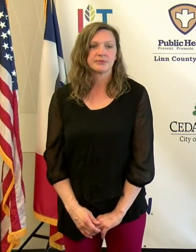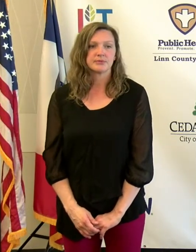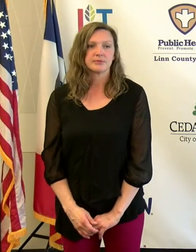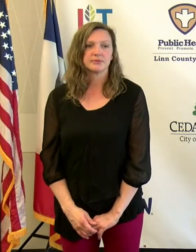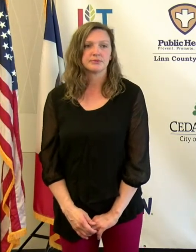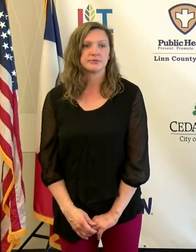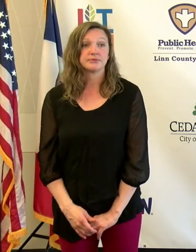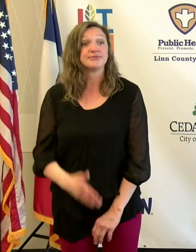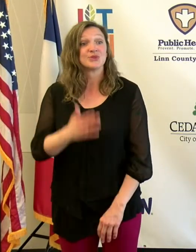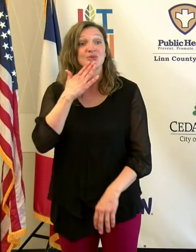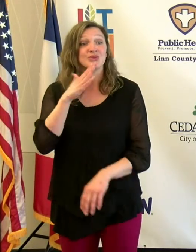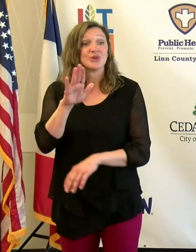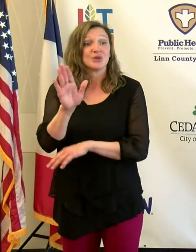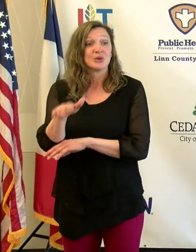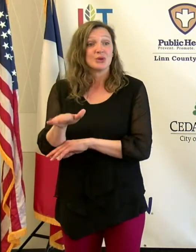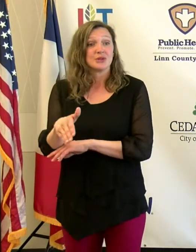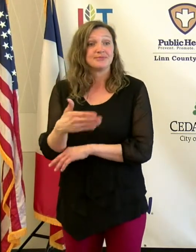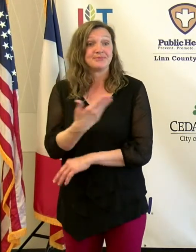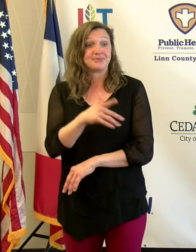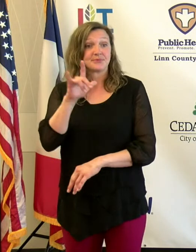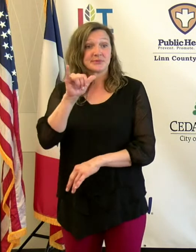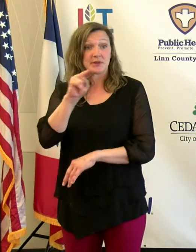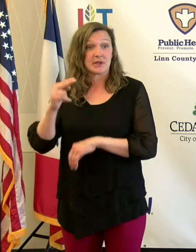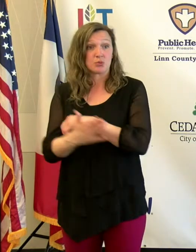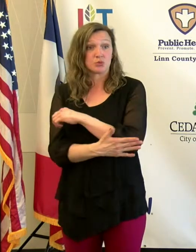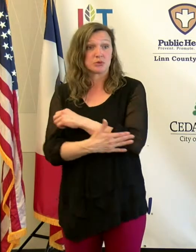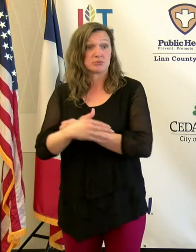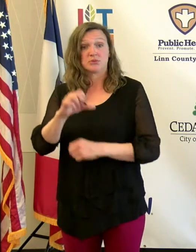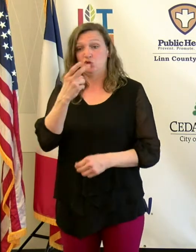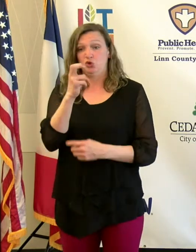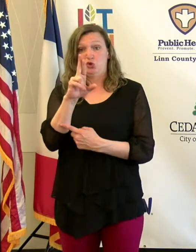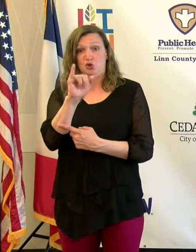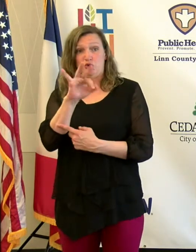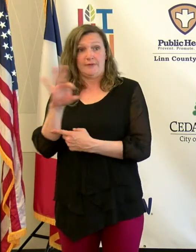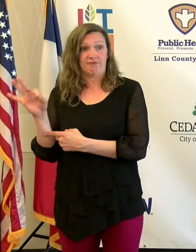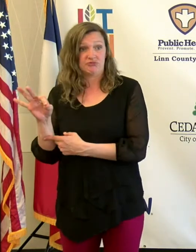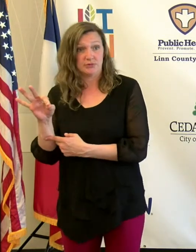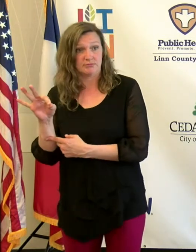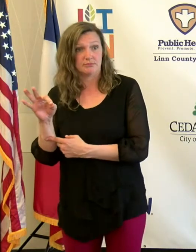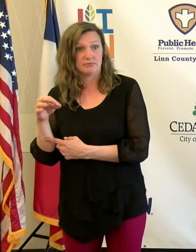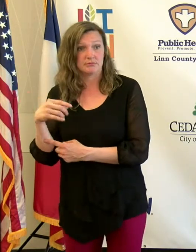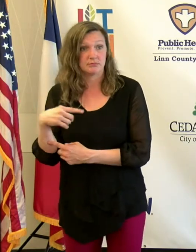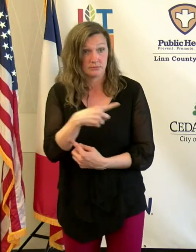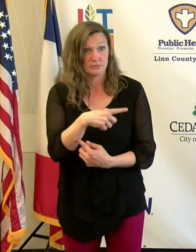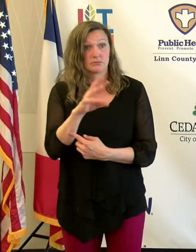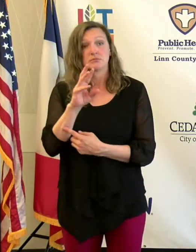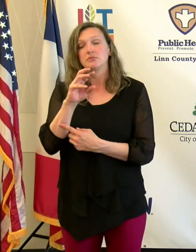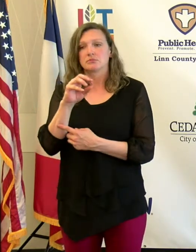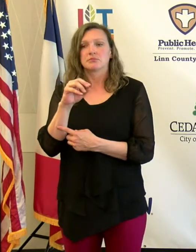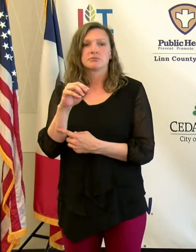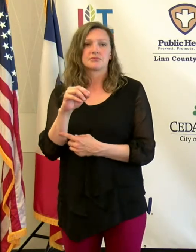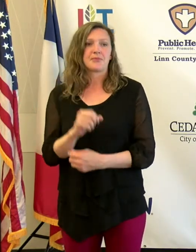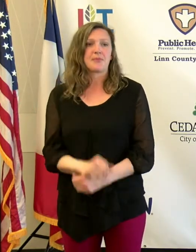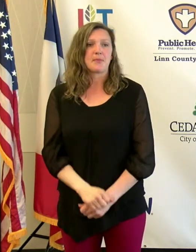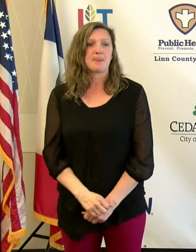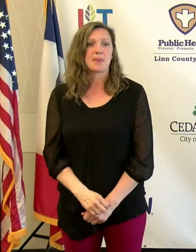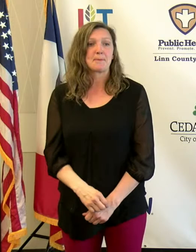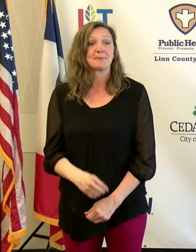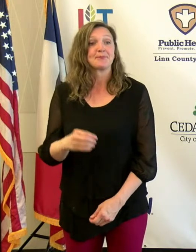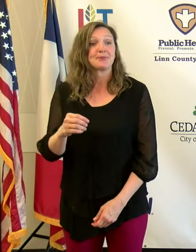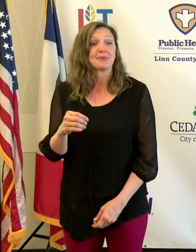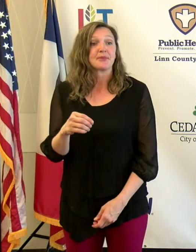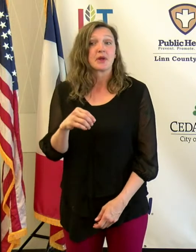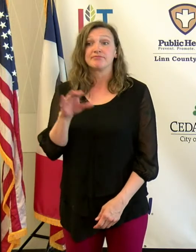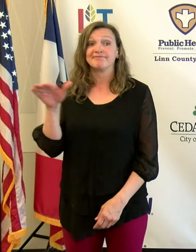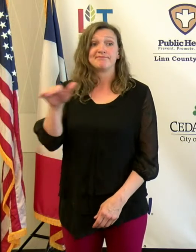Good afternoon. I'm Linn County Sheriff Brian Gardner. Yesterday, we learned that a deputy sheriff assigned to the Linn County Correctional Center had